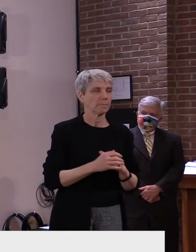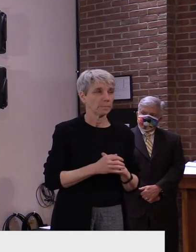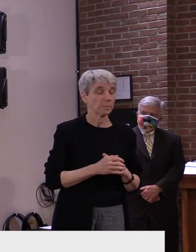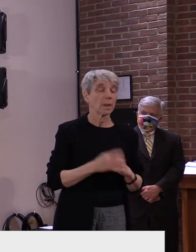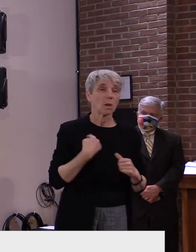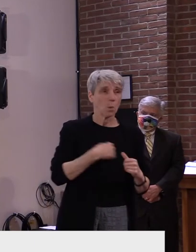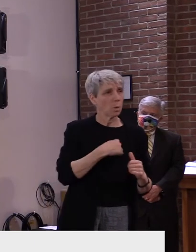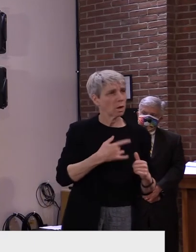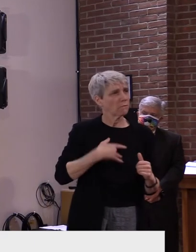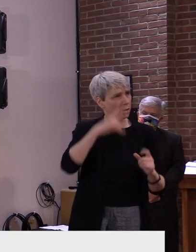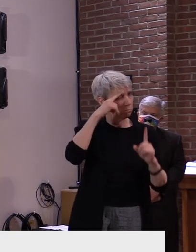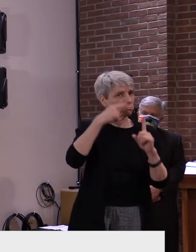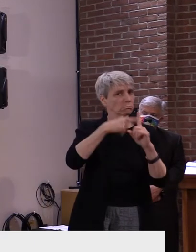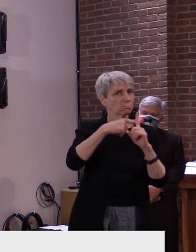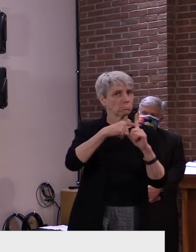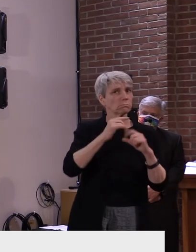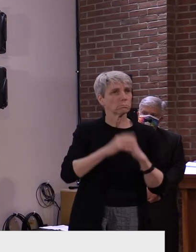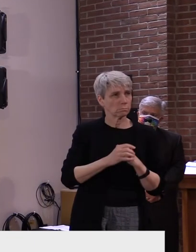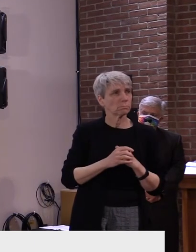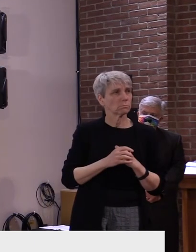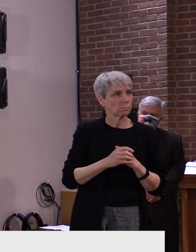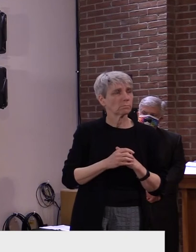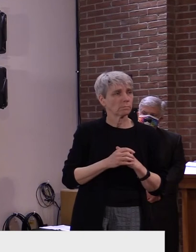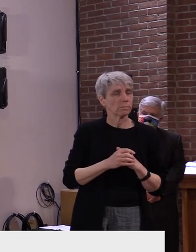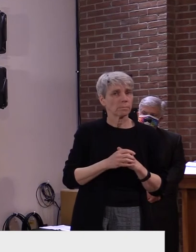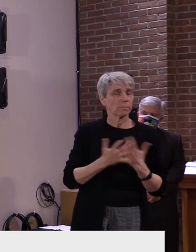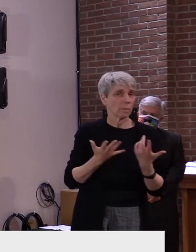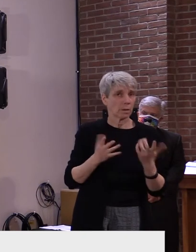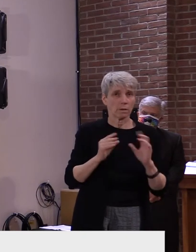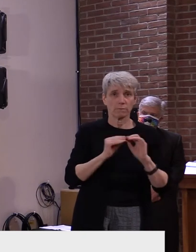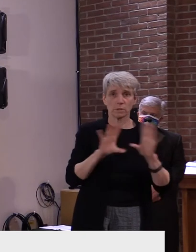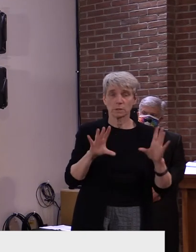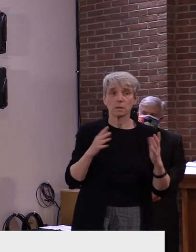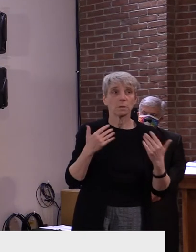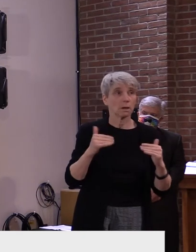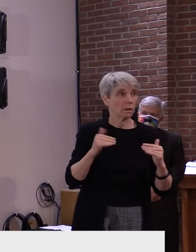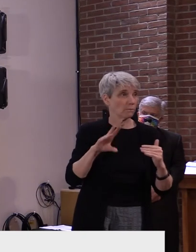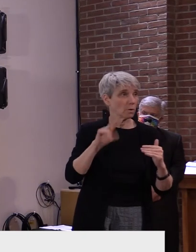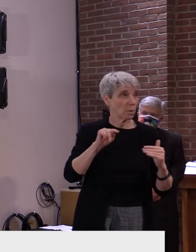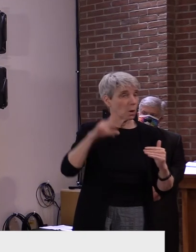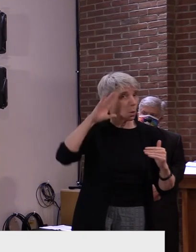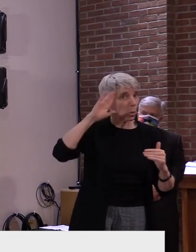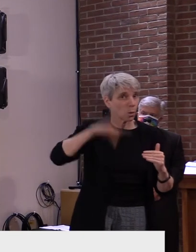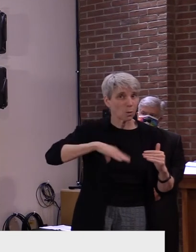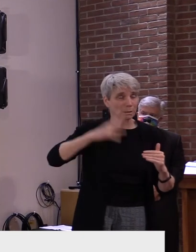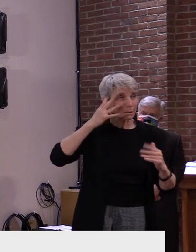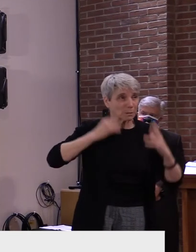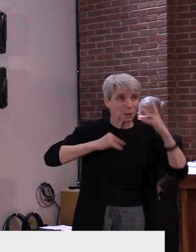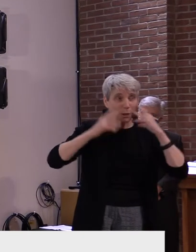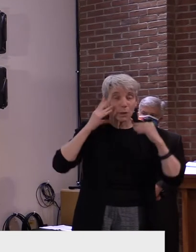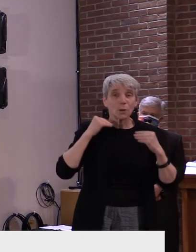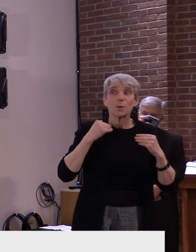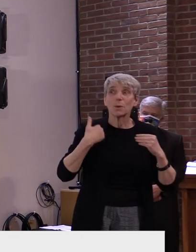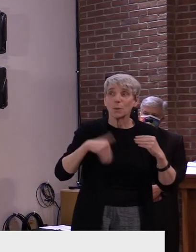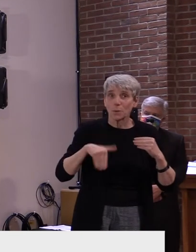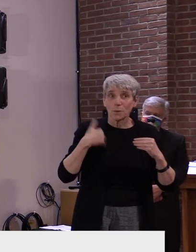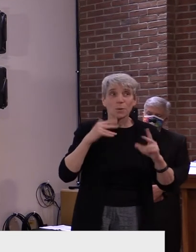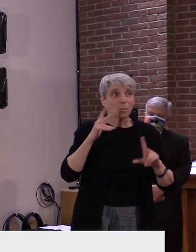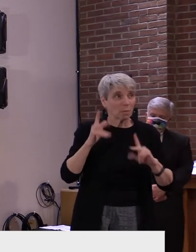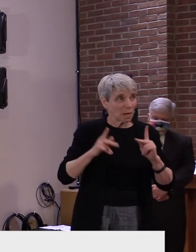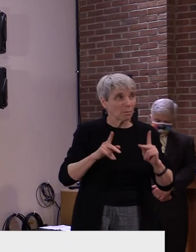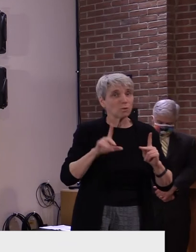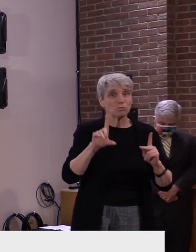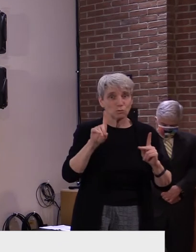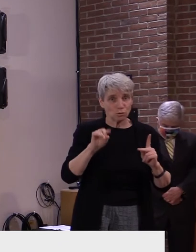hopeful obviously we've seen a great benefit here experience a great benefit in vermont from compliance from people doing the right